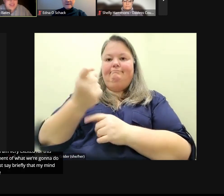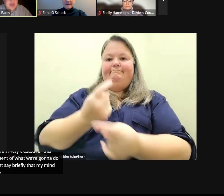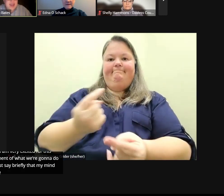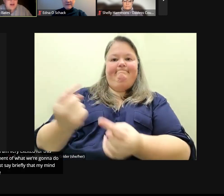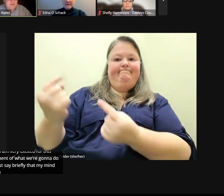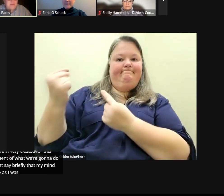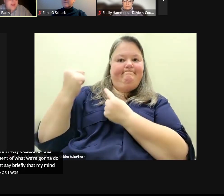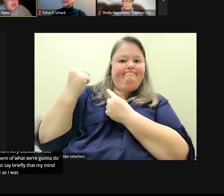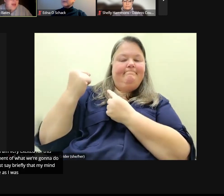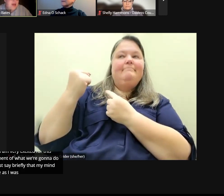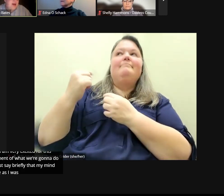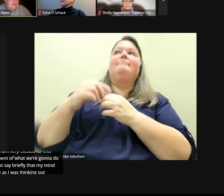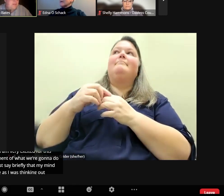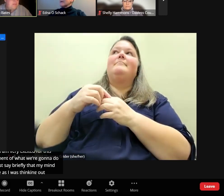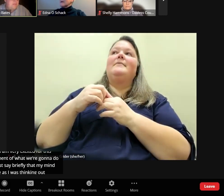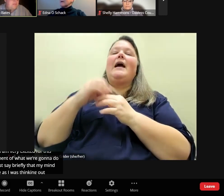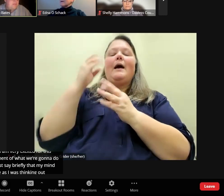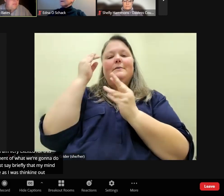thinking out